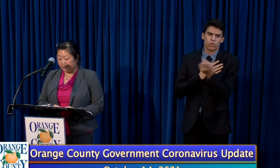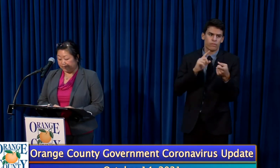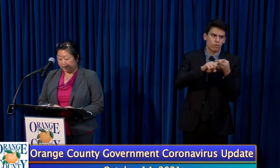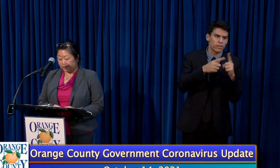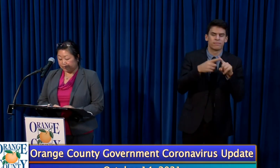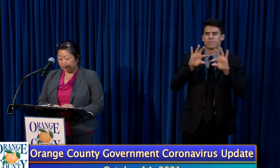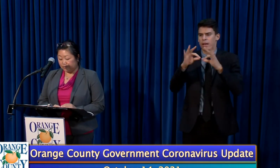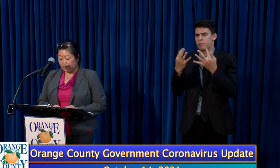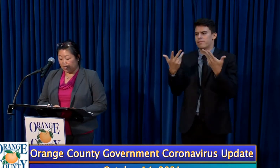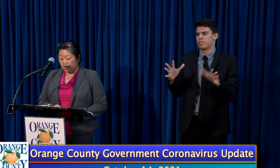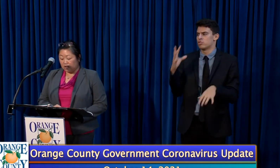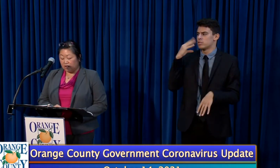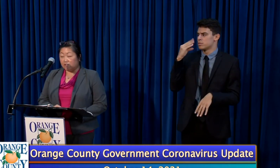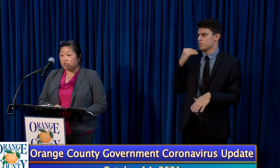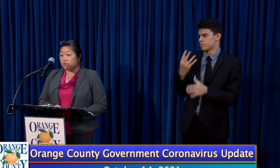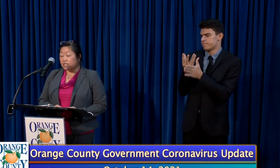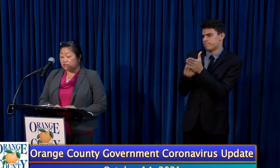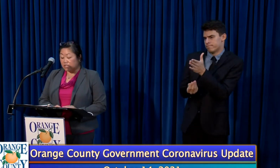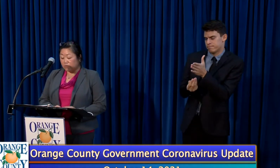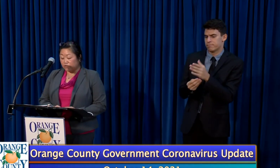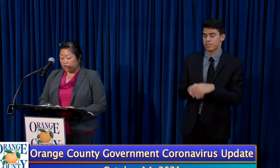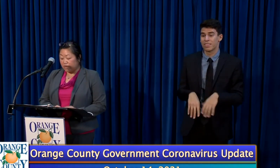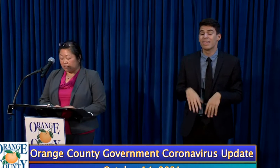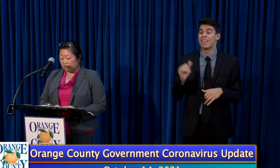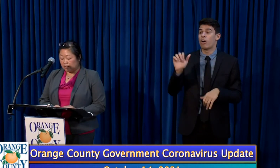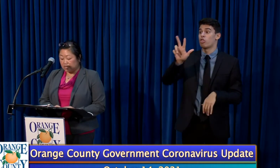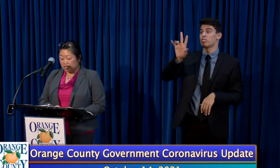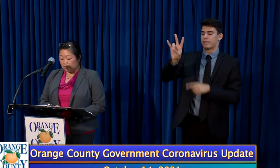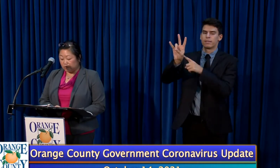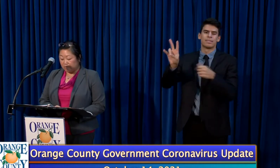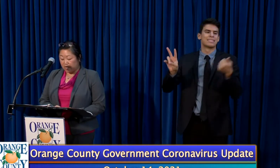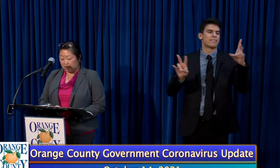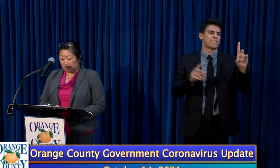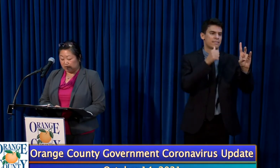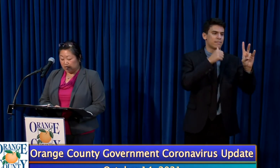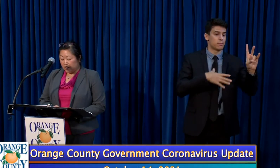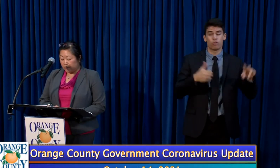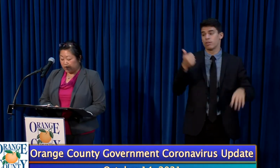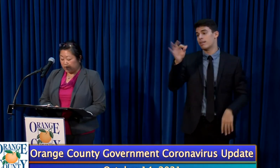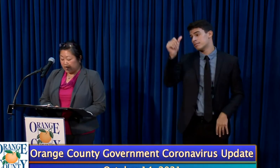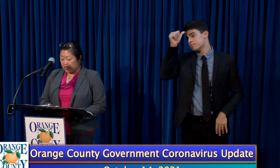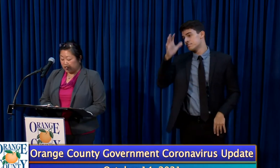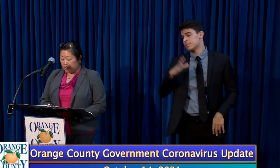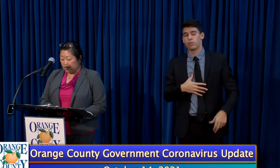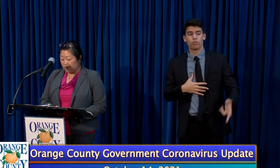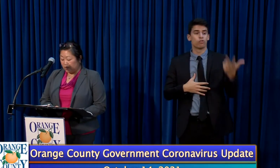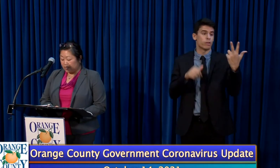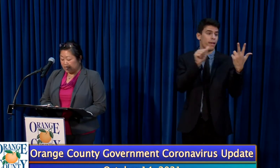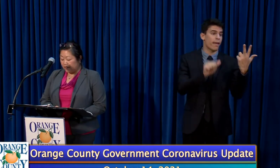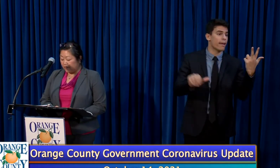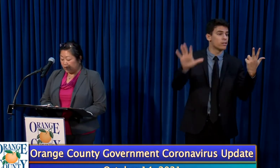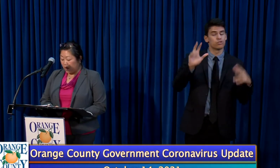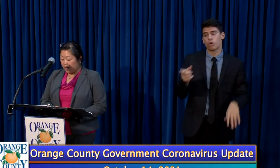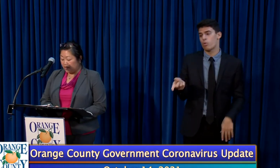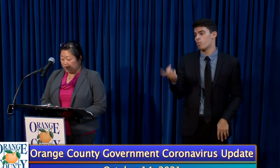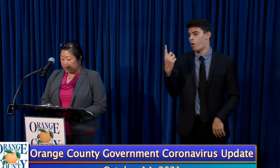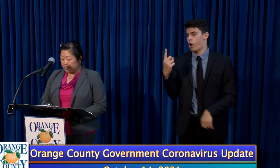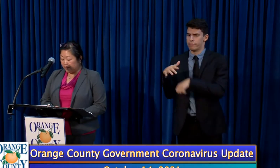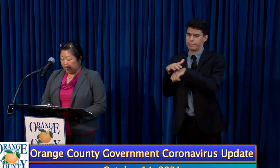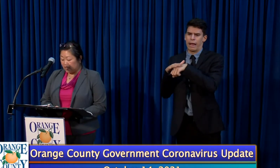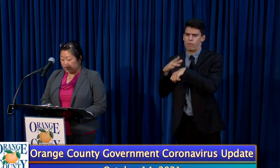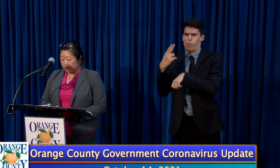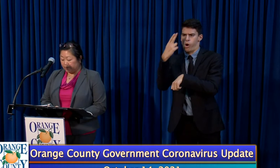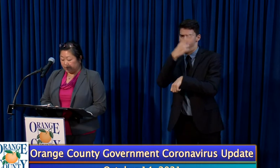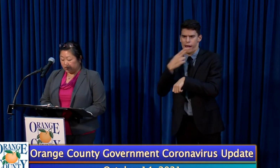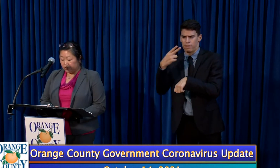ones. Of those, 17 were female, 19 were male, 3 were Asian, 1 was a native Hawaiian or